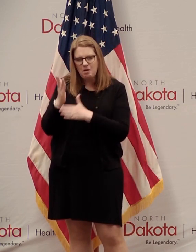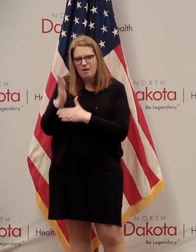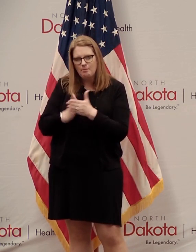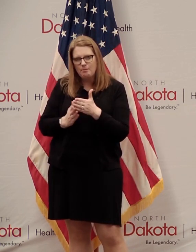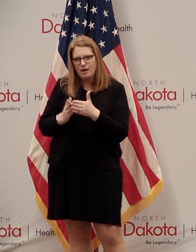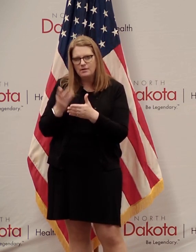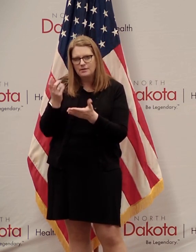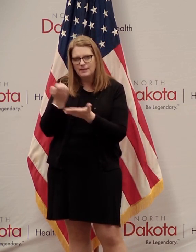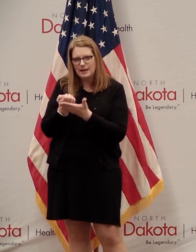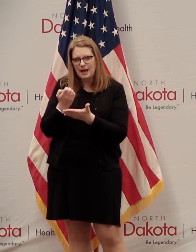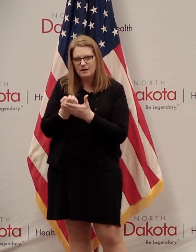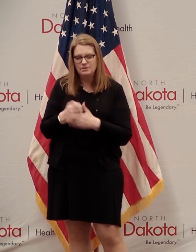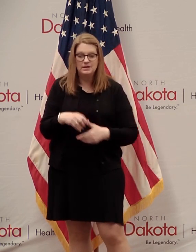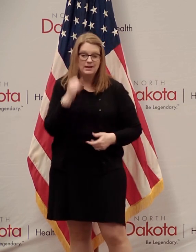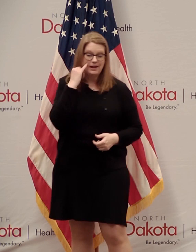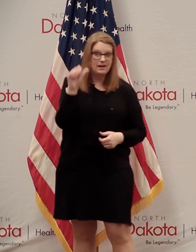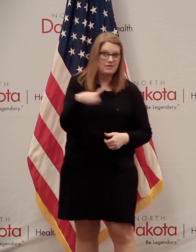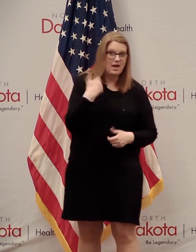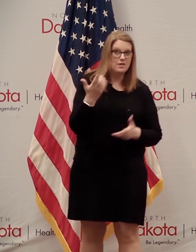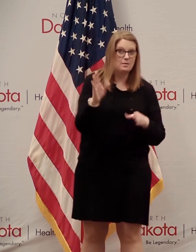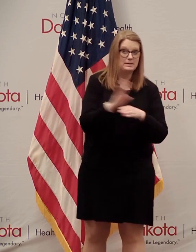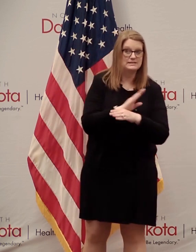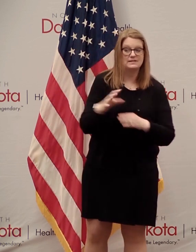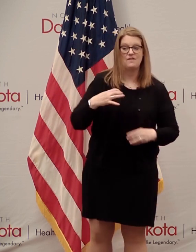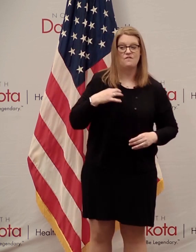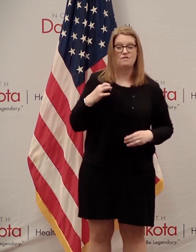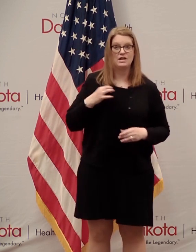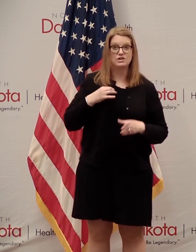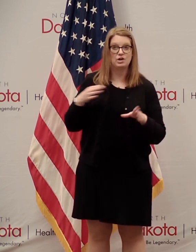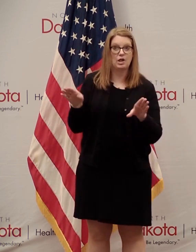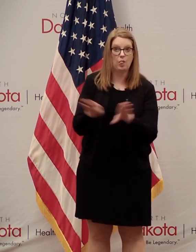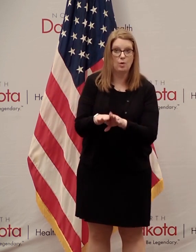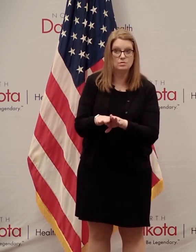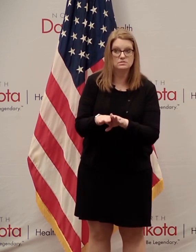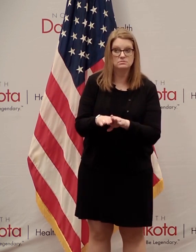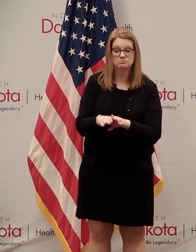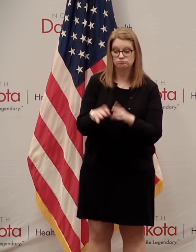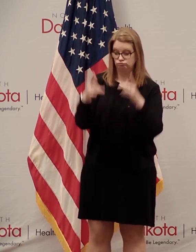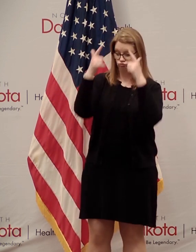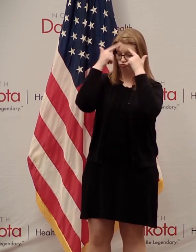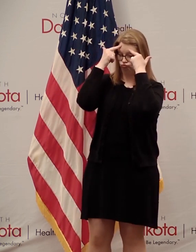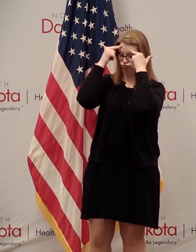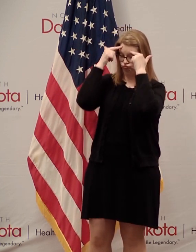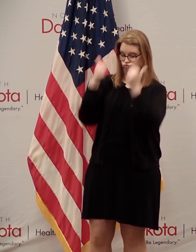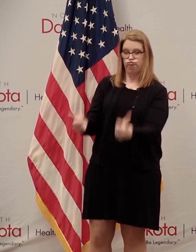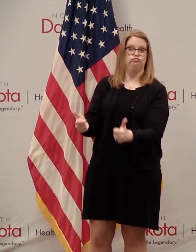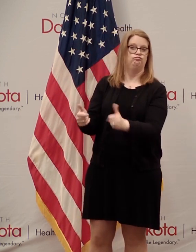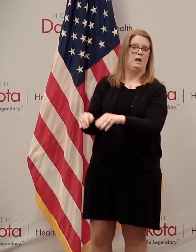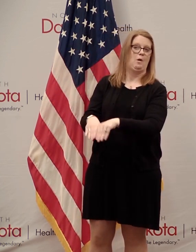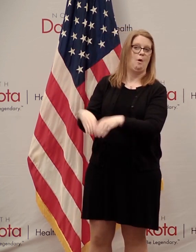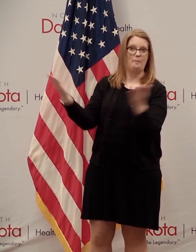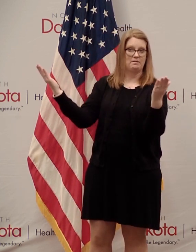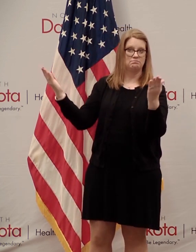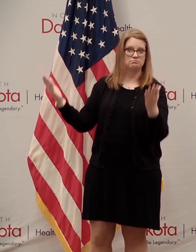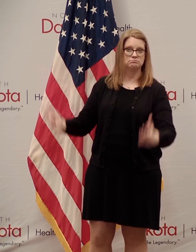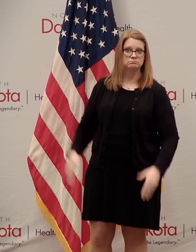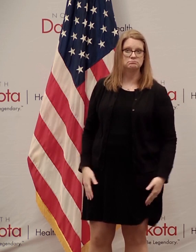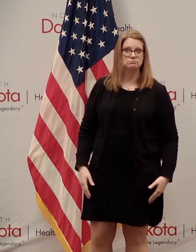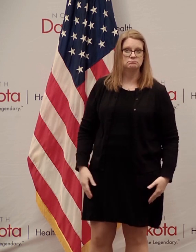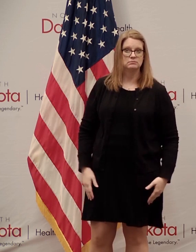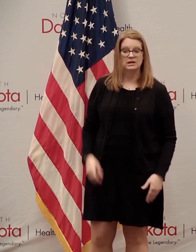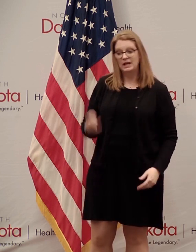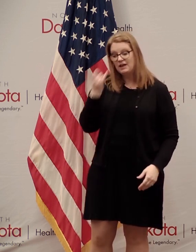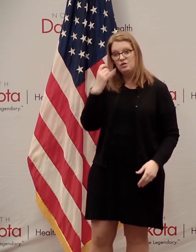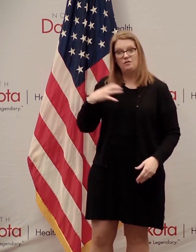is open. If some other business is voluntarily closed, they have every option to decide today that they want to reopen if they voluntarily